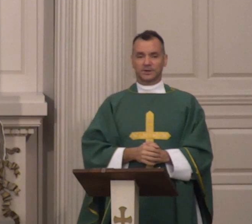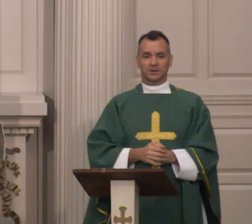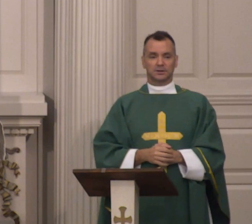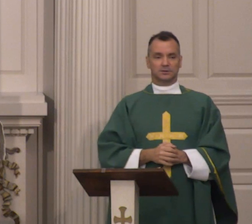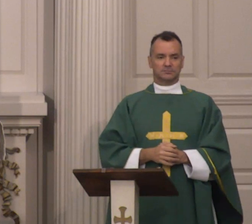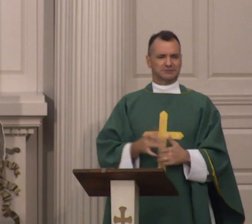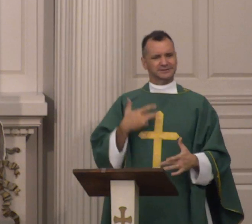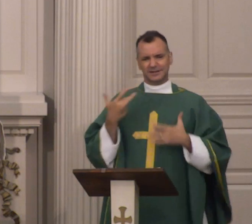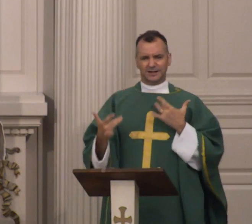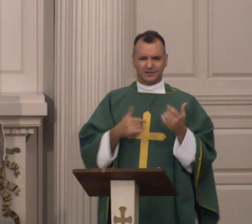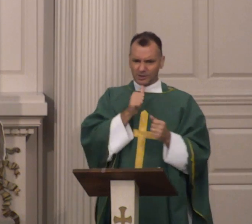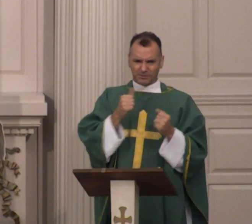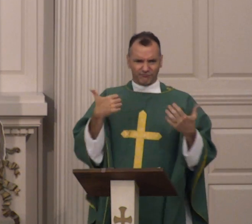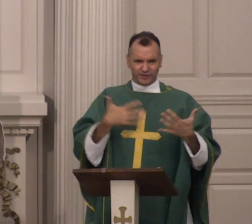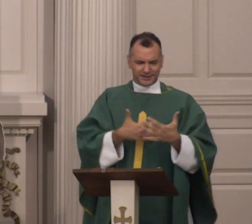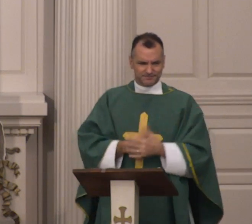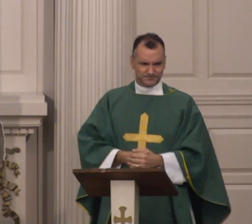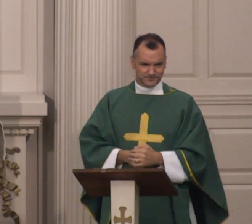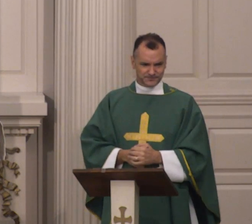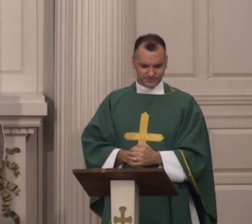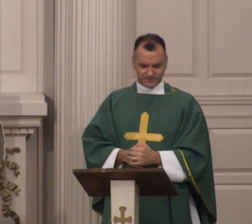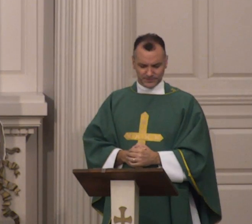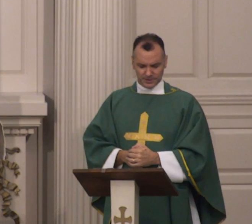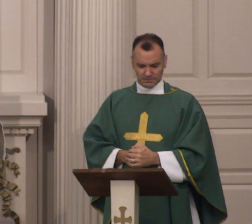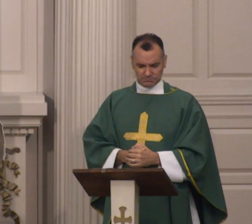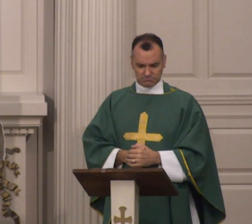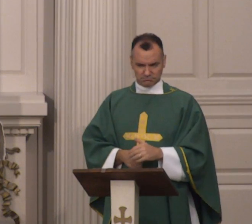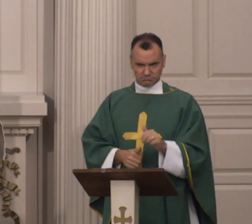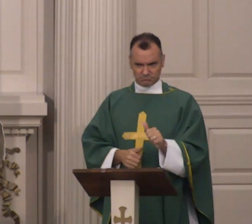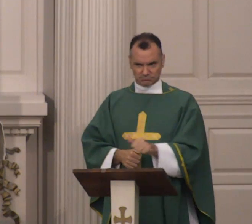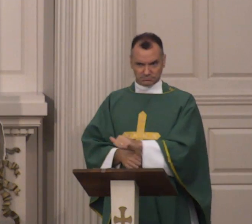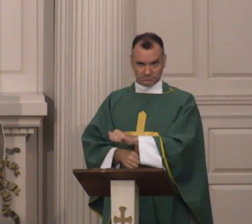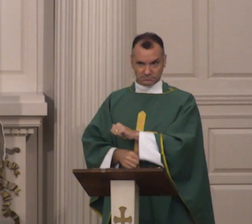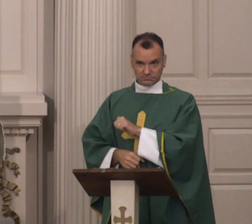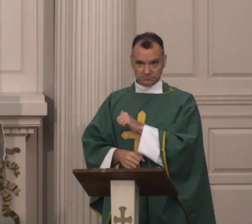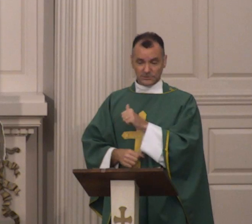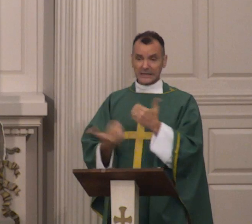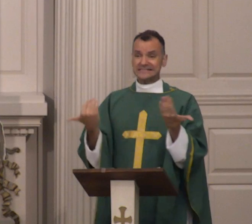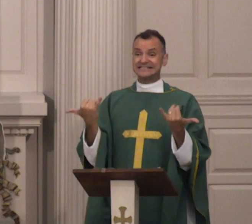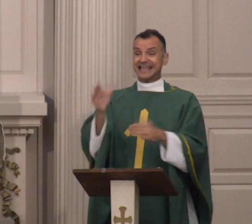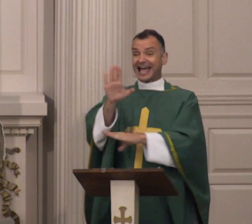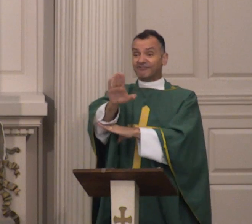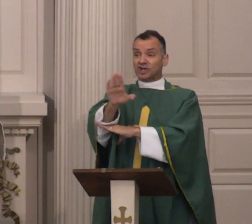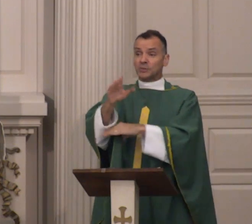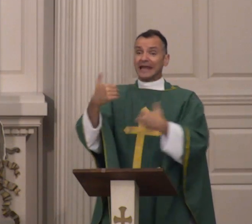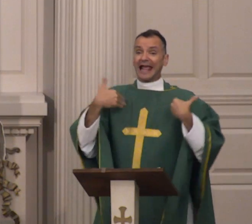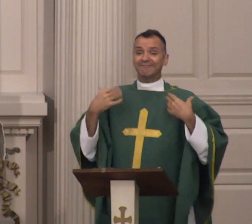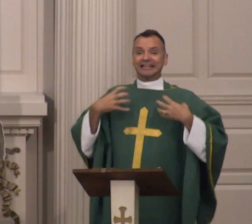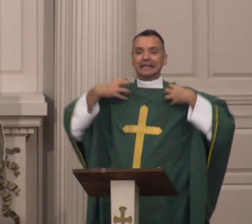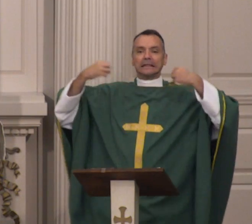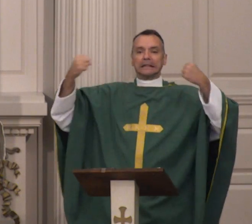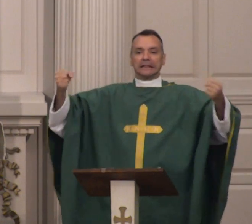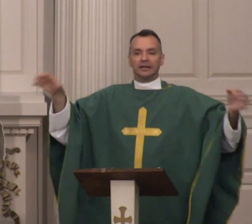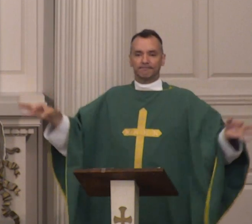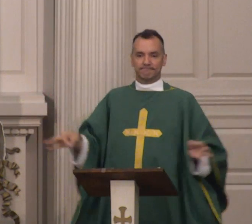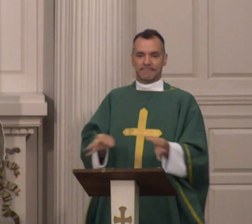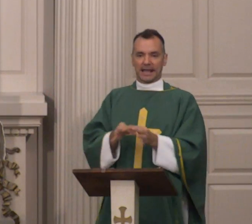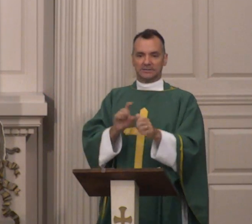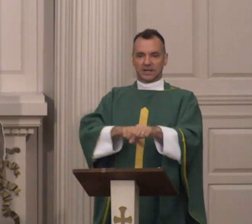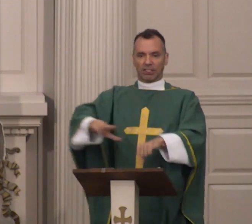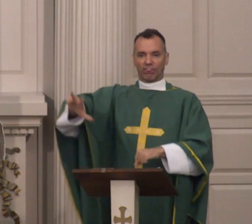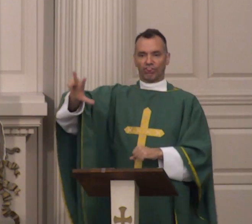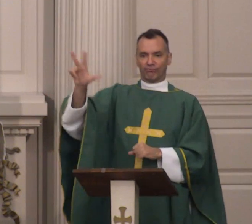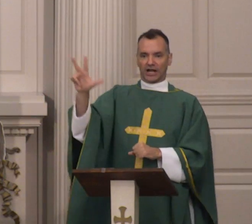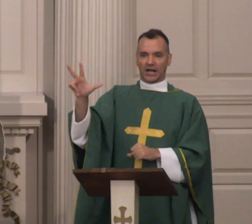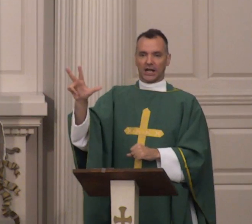deaf, those who aren't deaf. It's going to be a really wonderful experience. This afternoon, we have